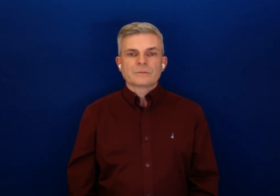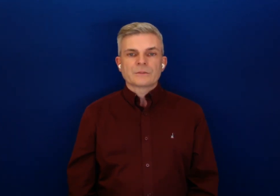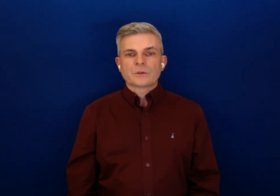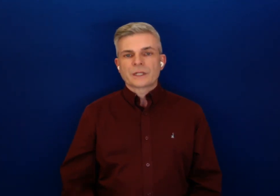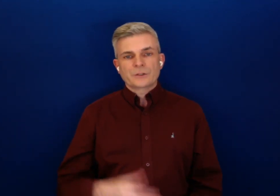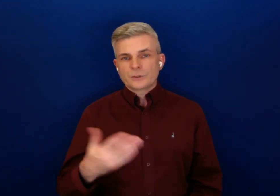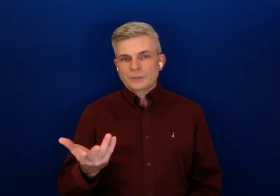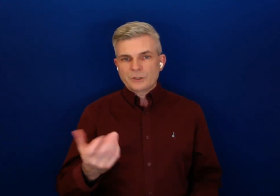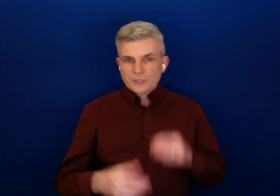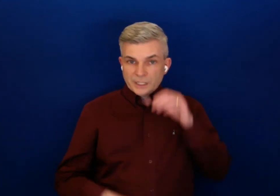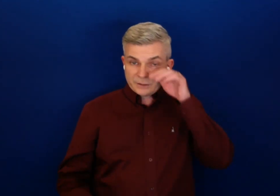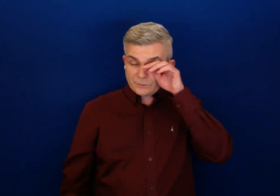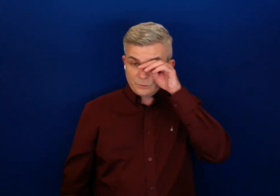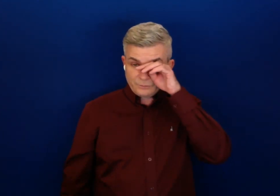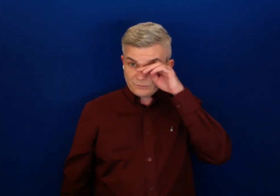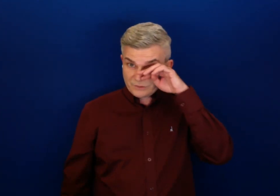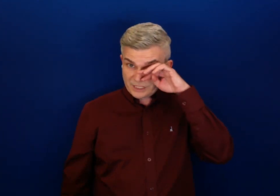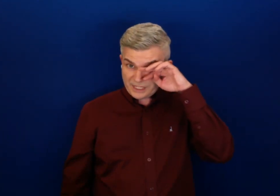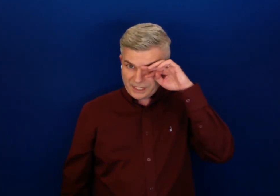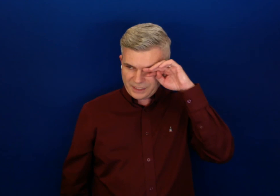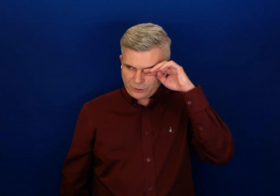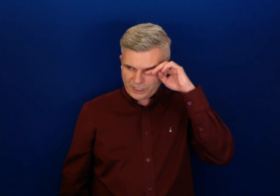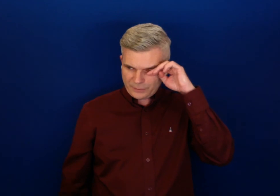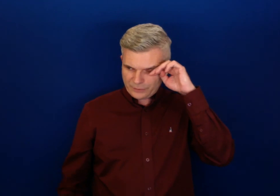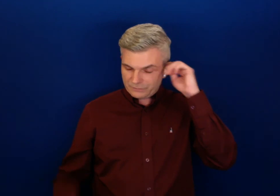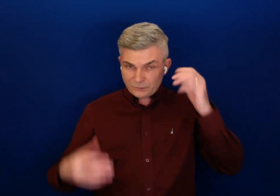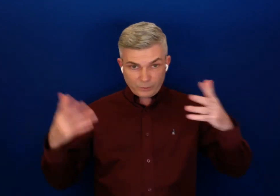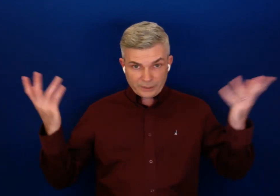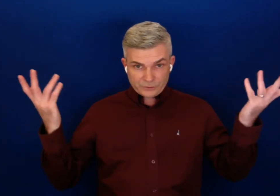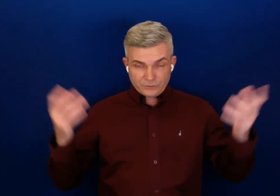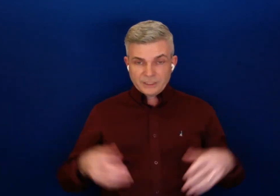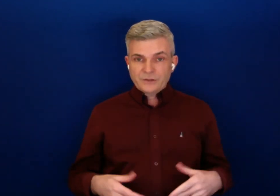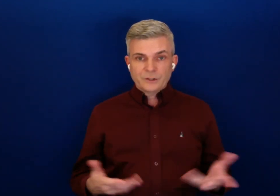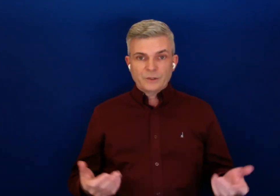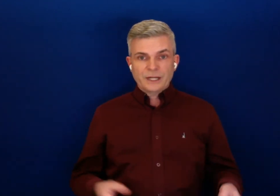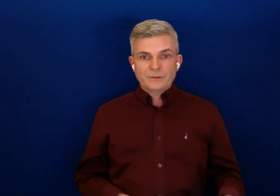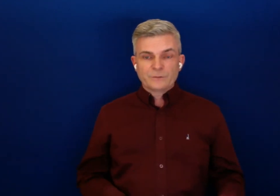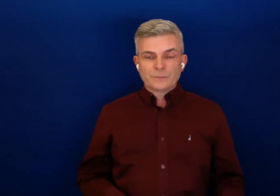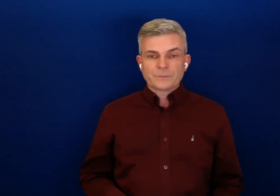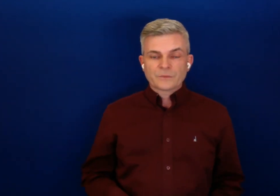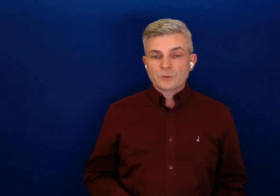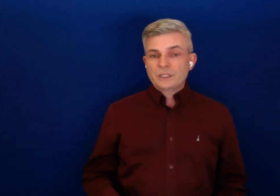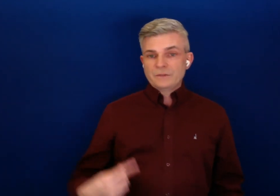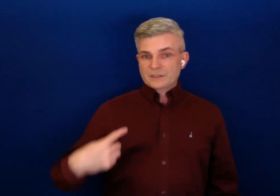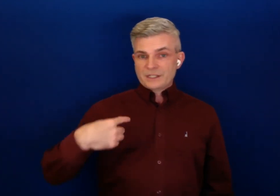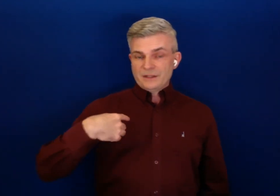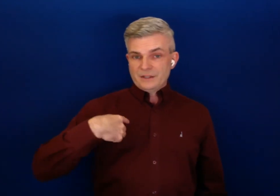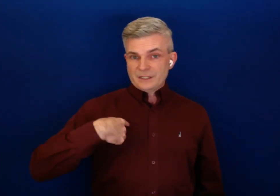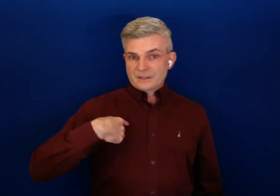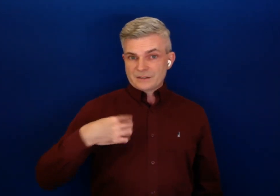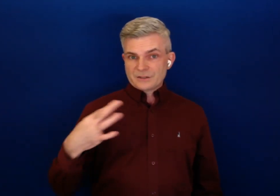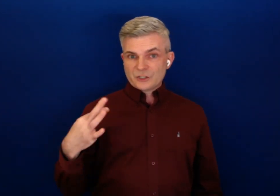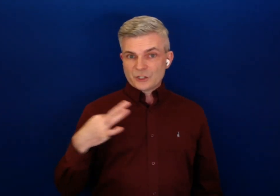So again, you can be creative. You take any prop around you, anything you have. You could even say this